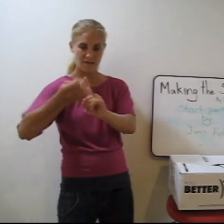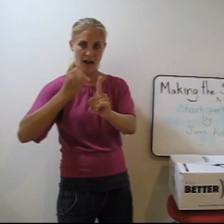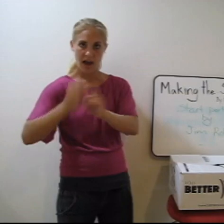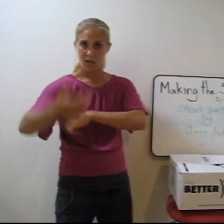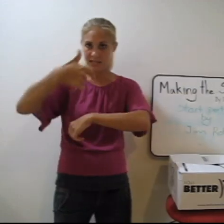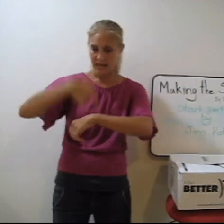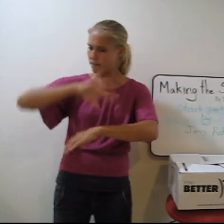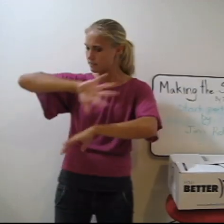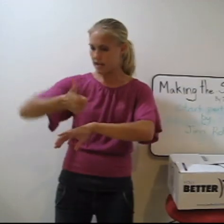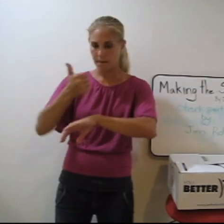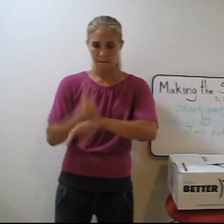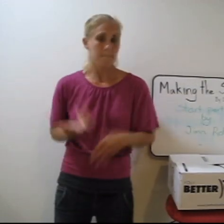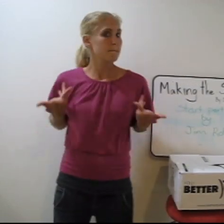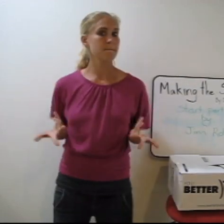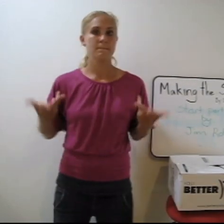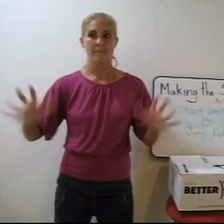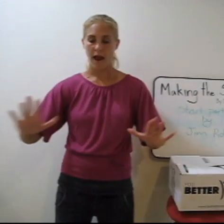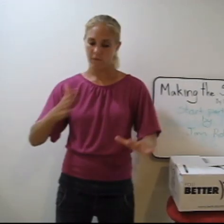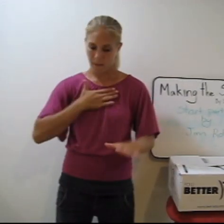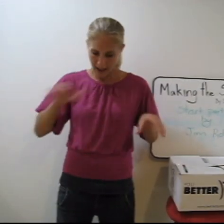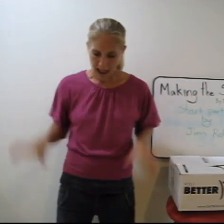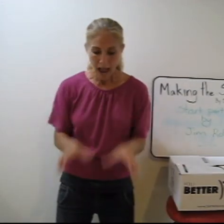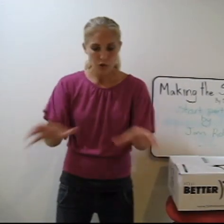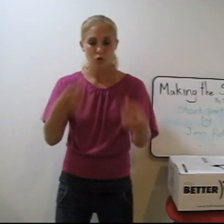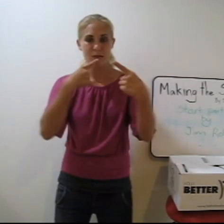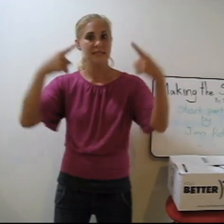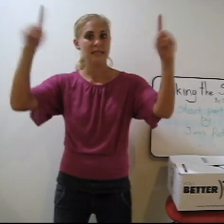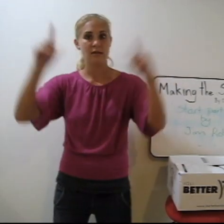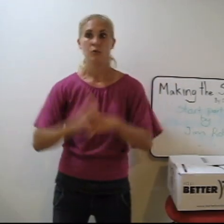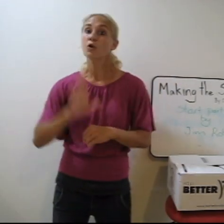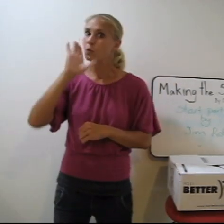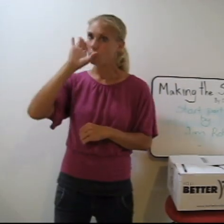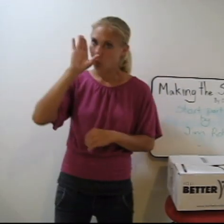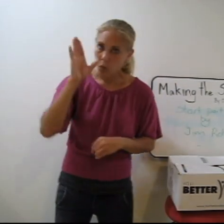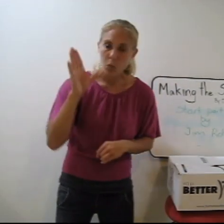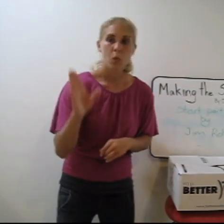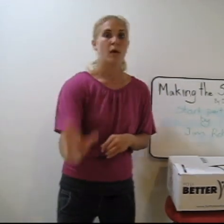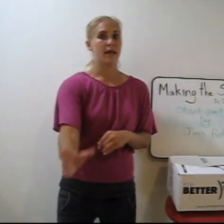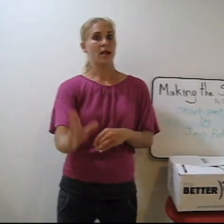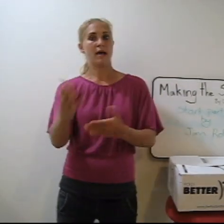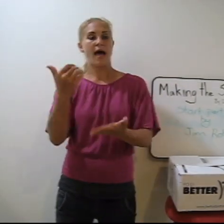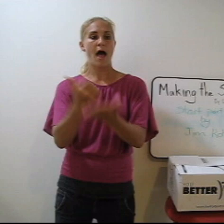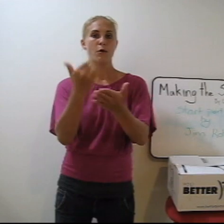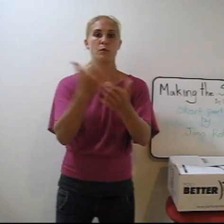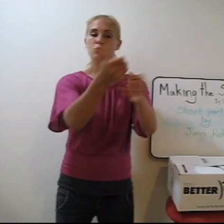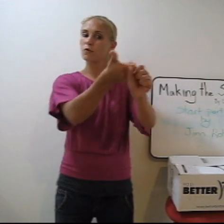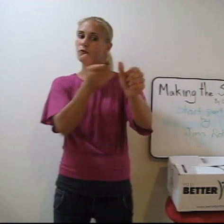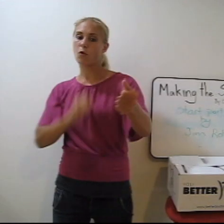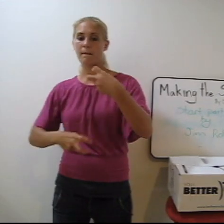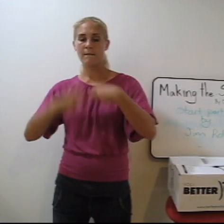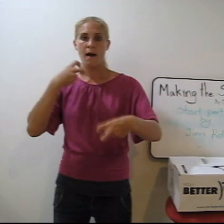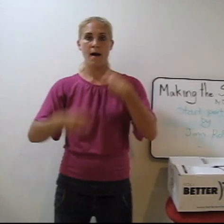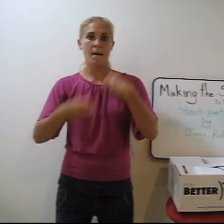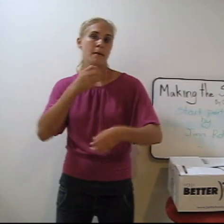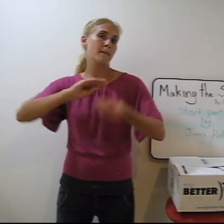to take the actions you need to take, we will have successfully escorted you around landmine number two.